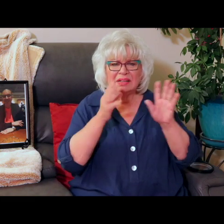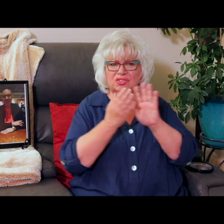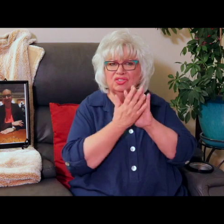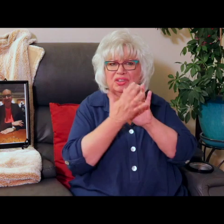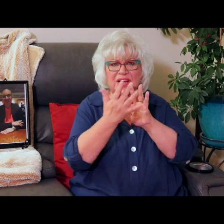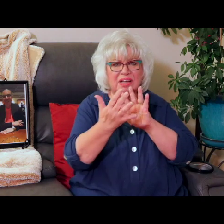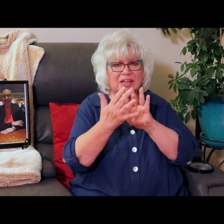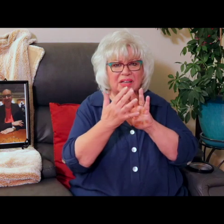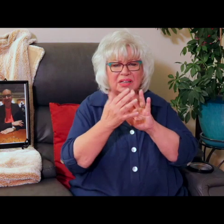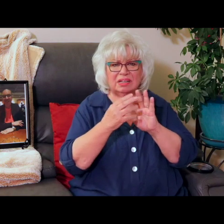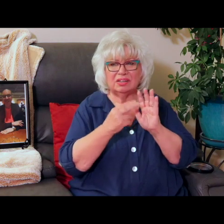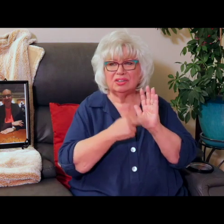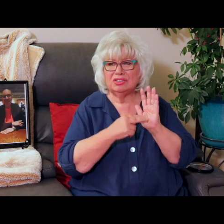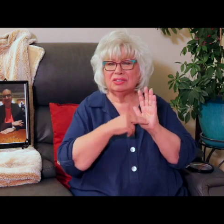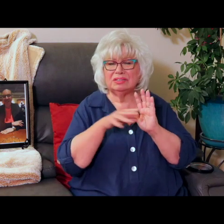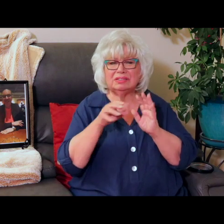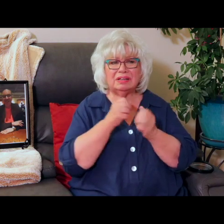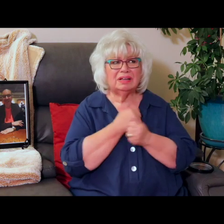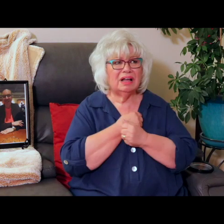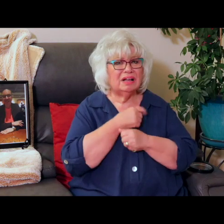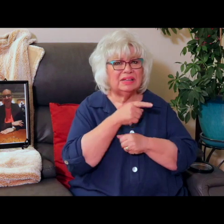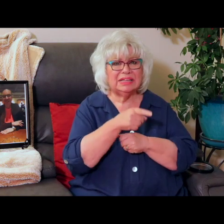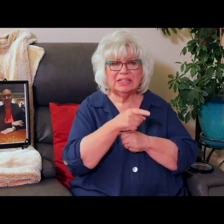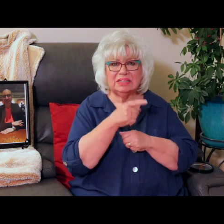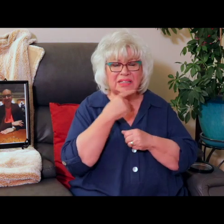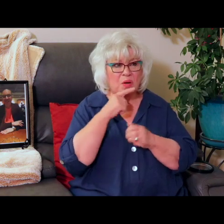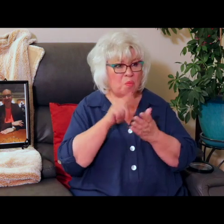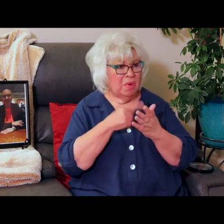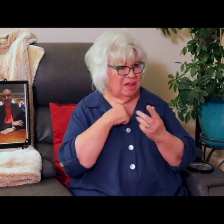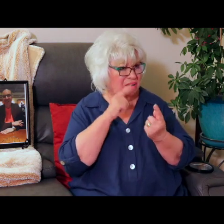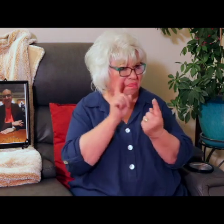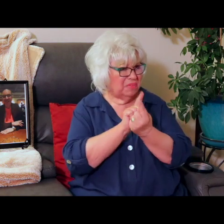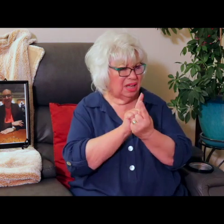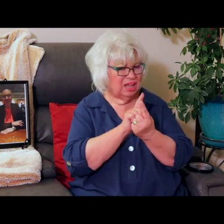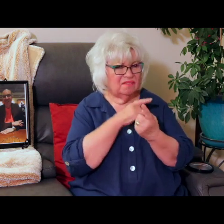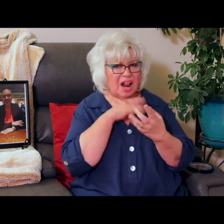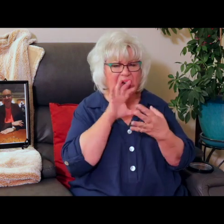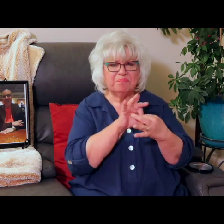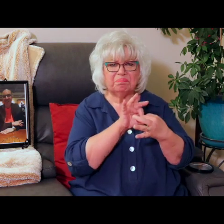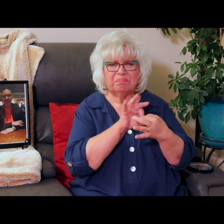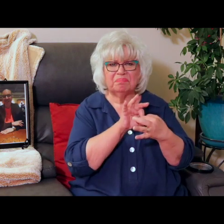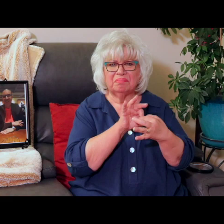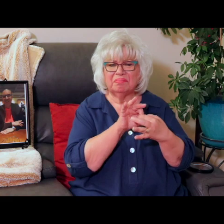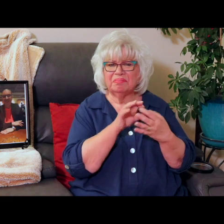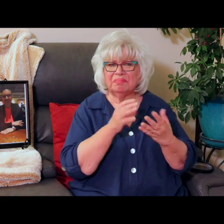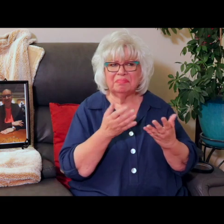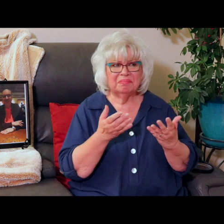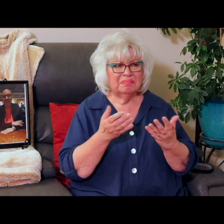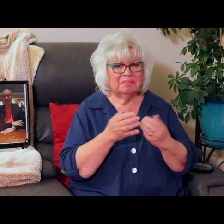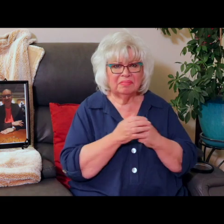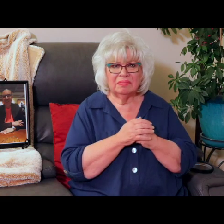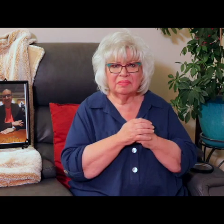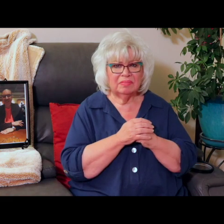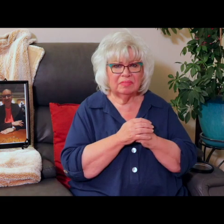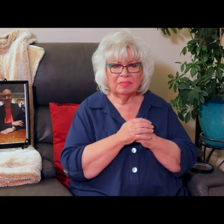characters. He was just a shining light. Everyone loved him. When you met him, you felt connected to him right